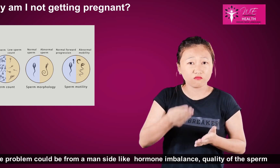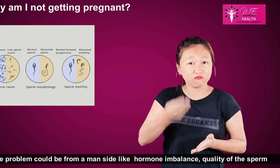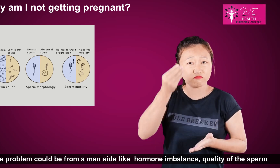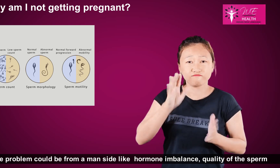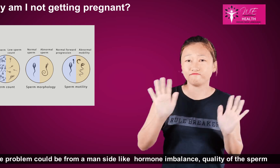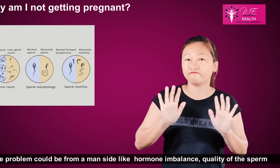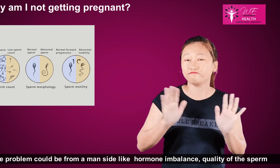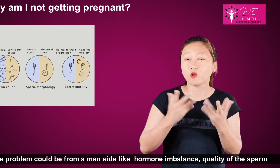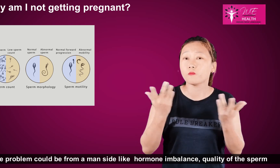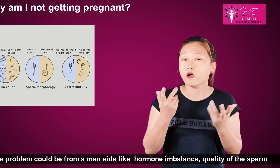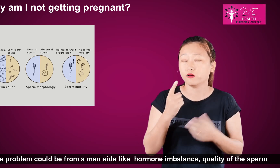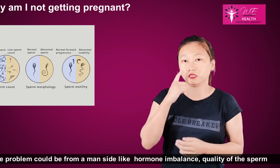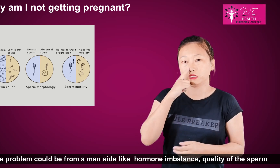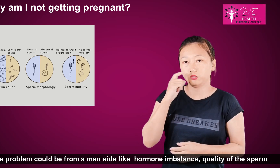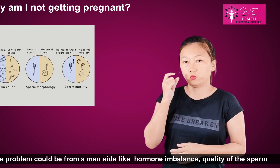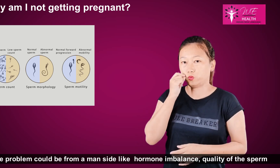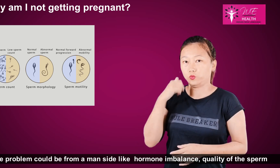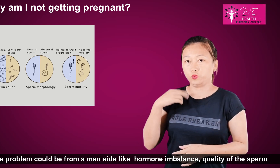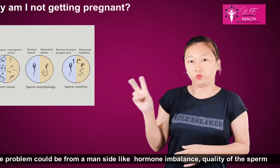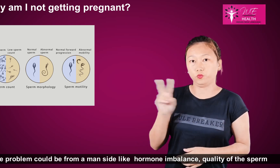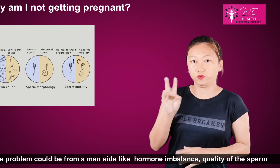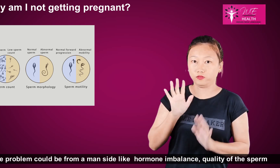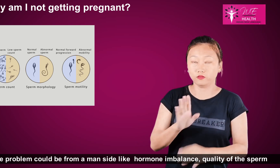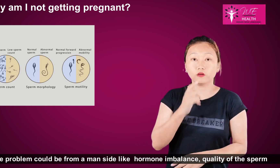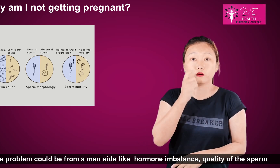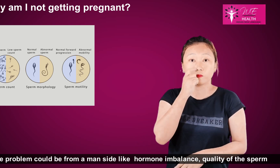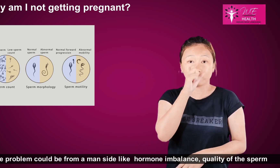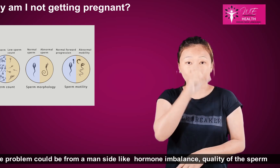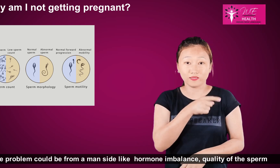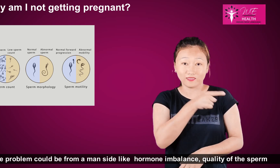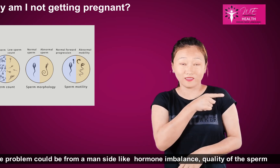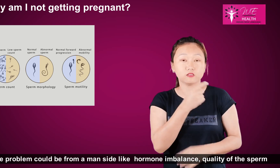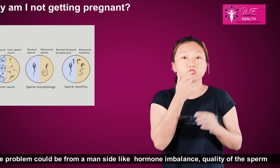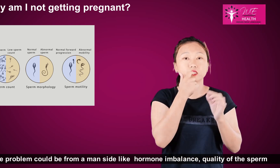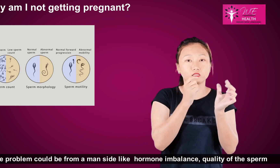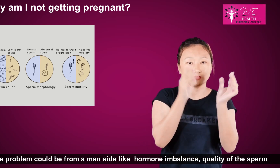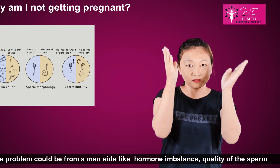No, the problem could be from a man's side like hormone imbalance, quality of the sperm.